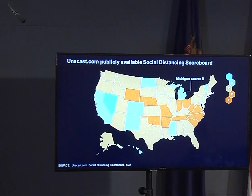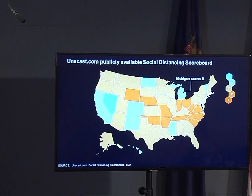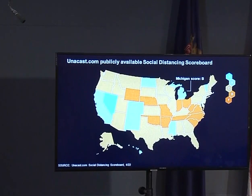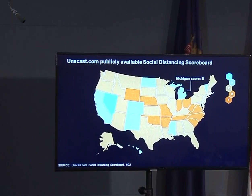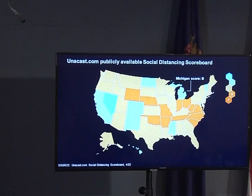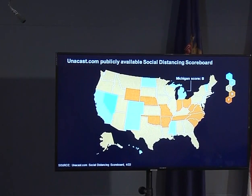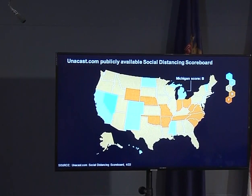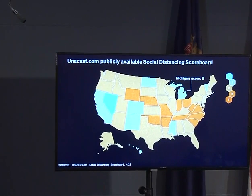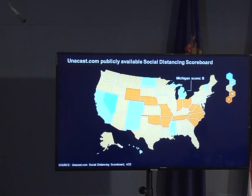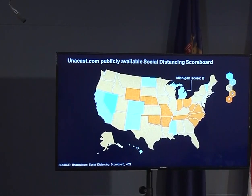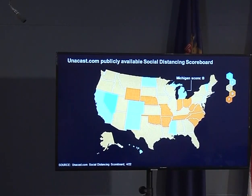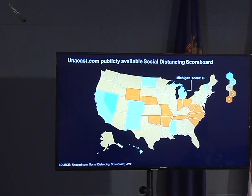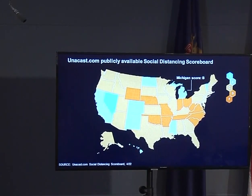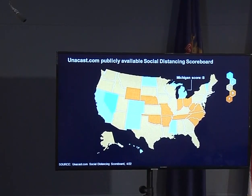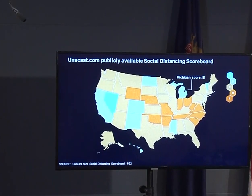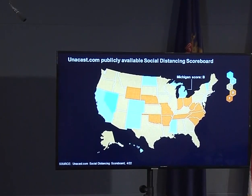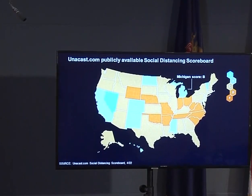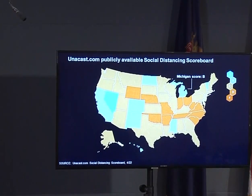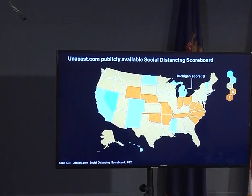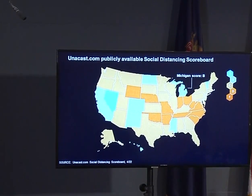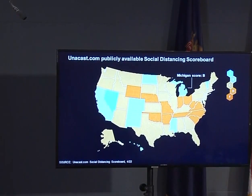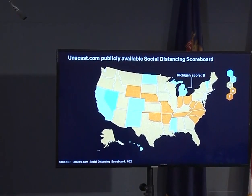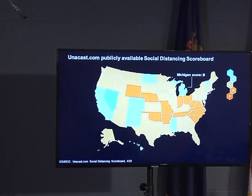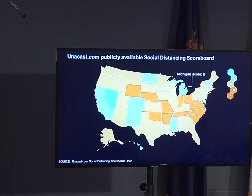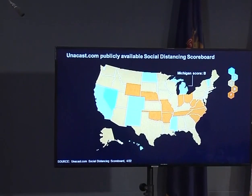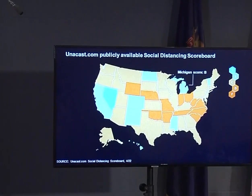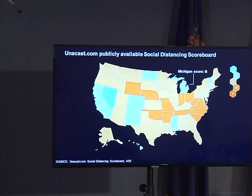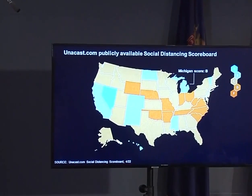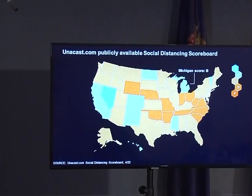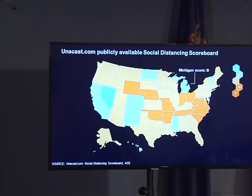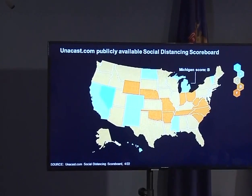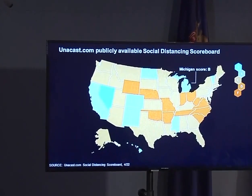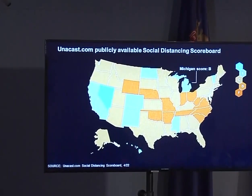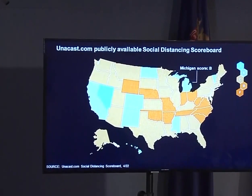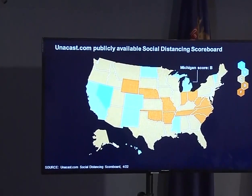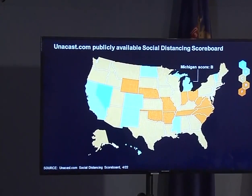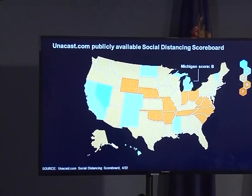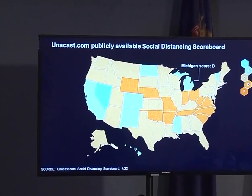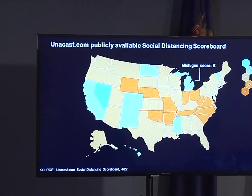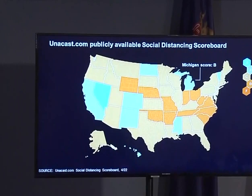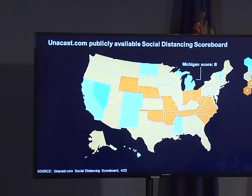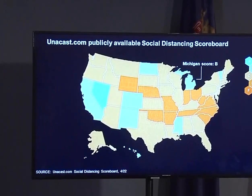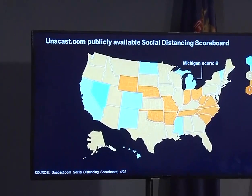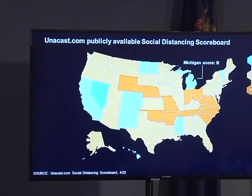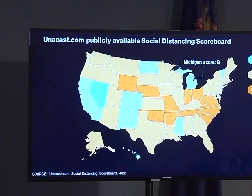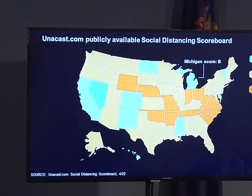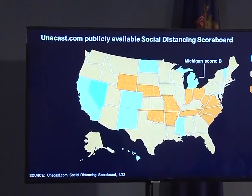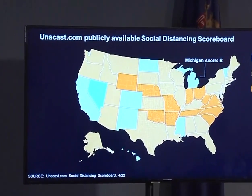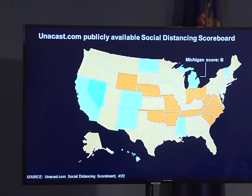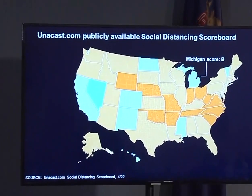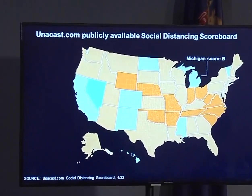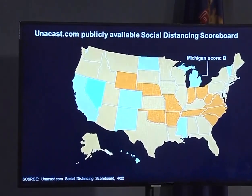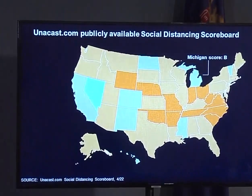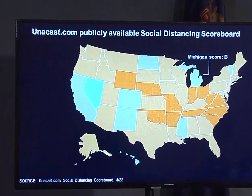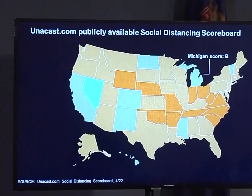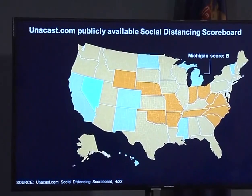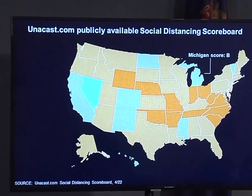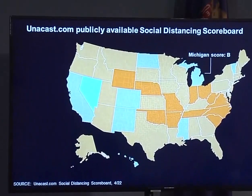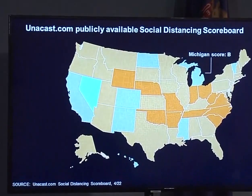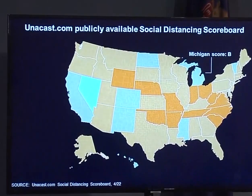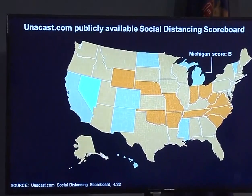to other states. This is a map based on public data that shows how we're doing with regard to social